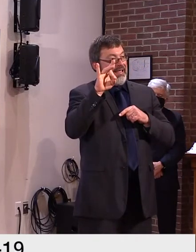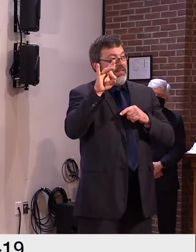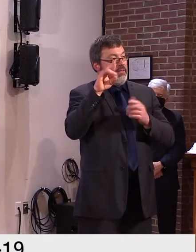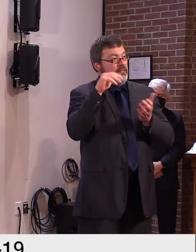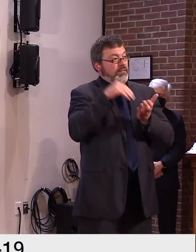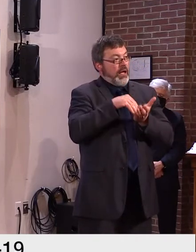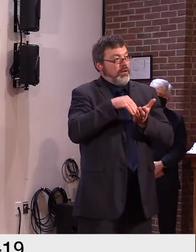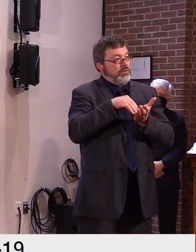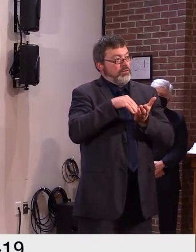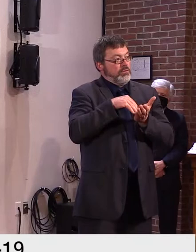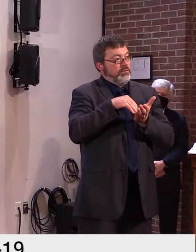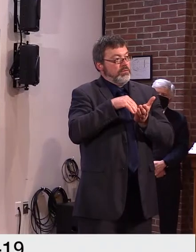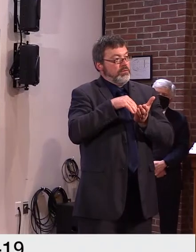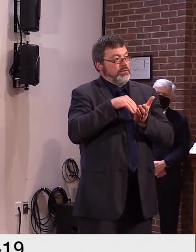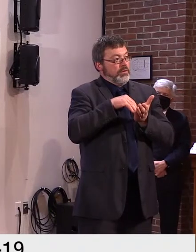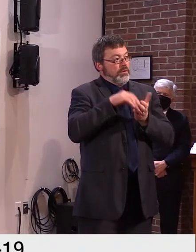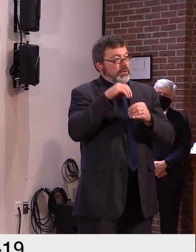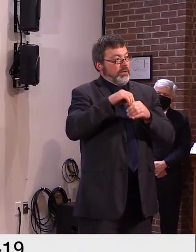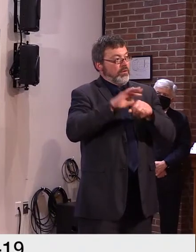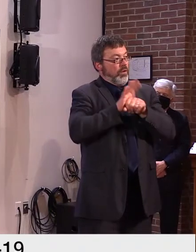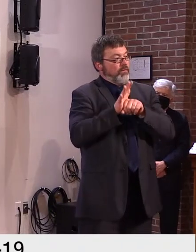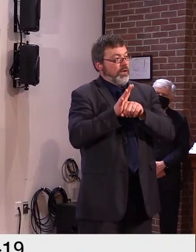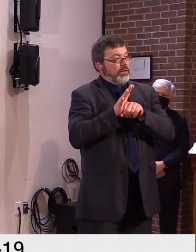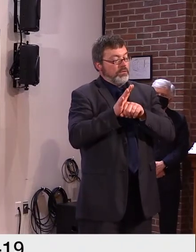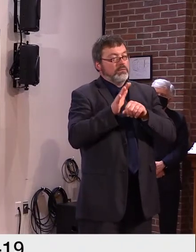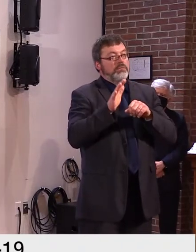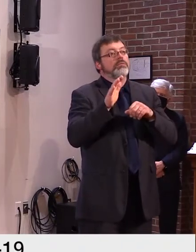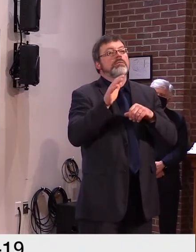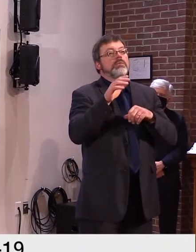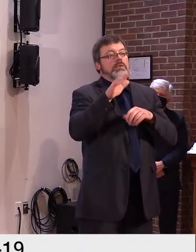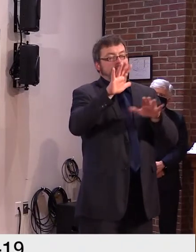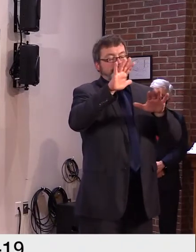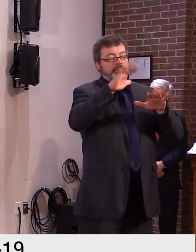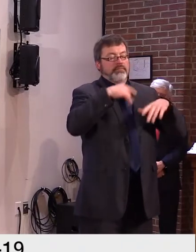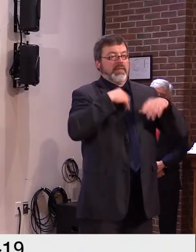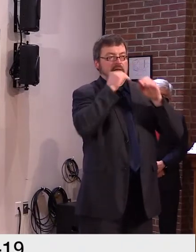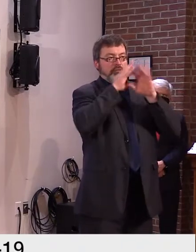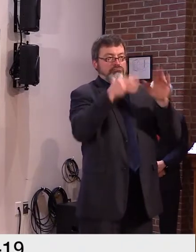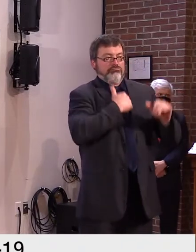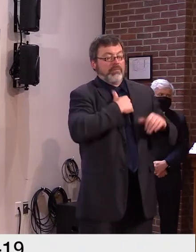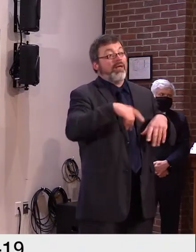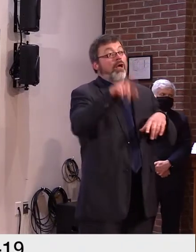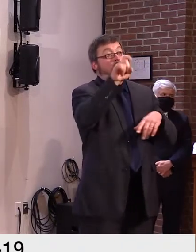is the outbreak of COVID-19 among seasonal workers at Champlain Orchards.